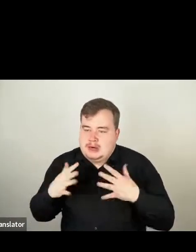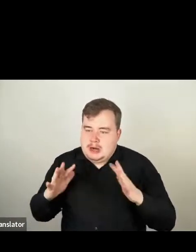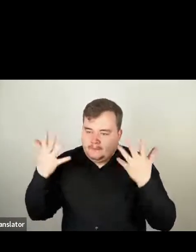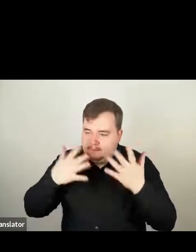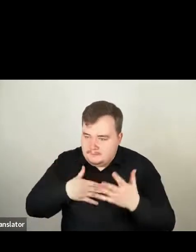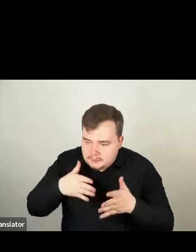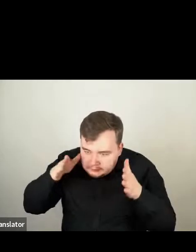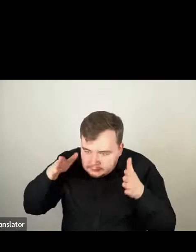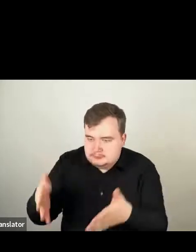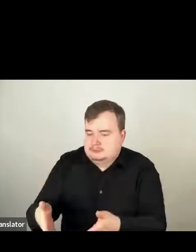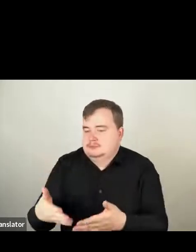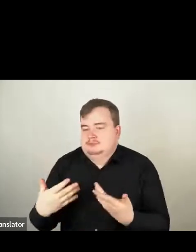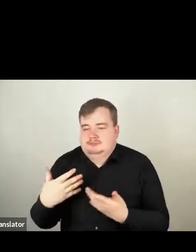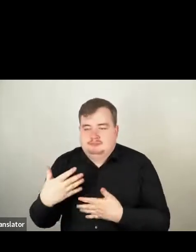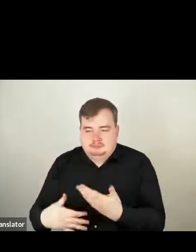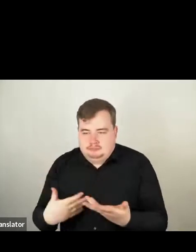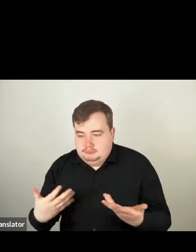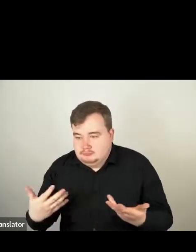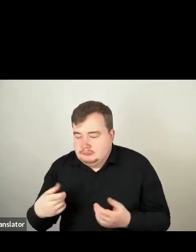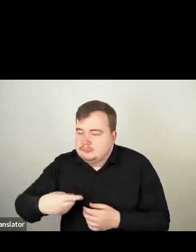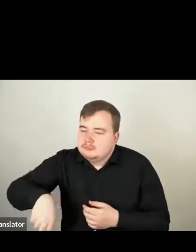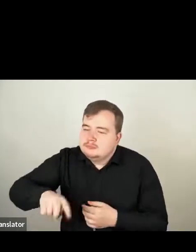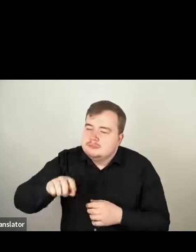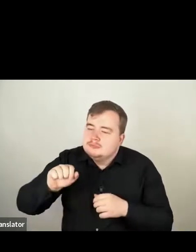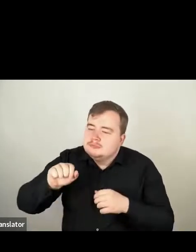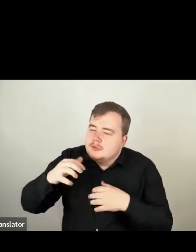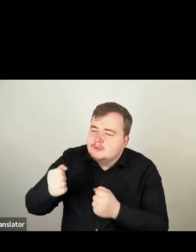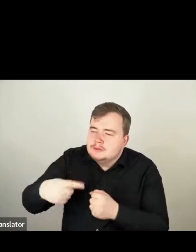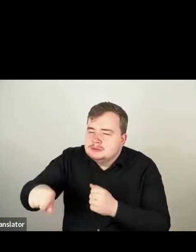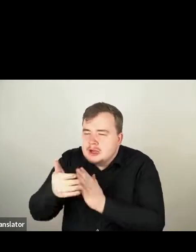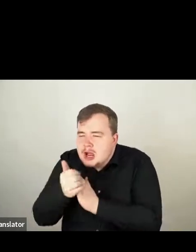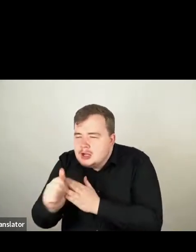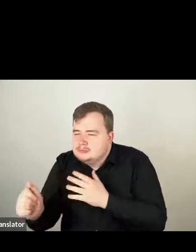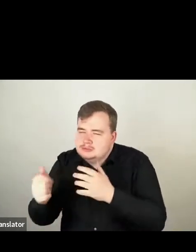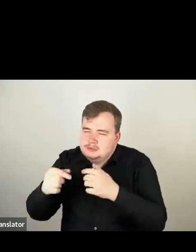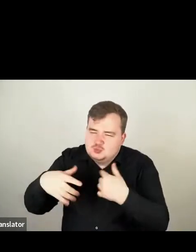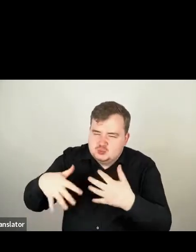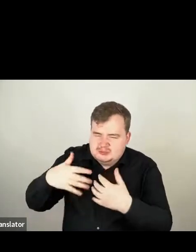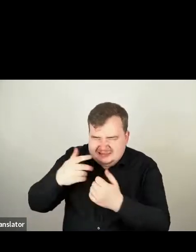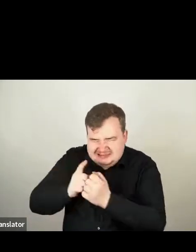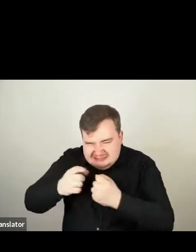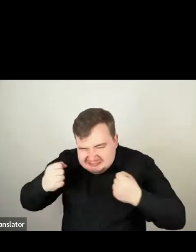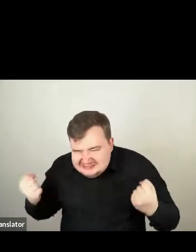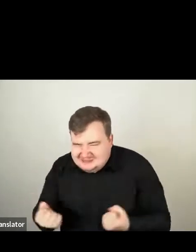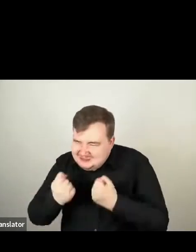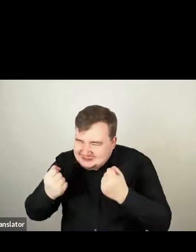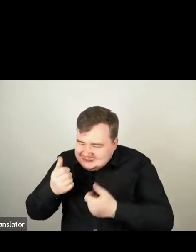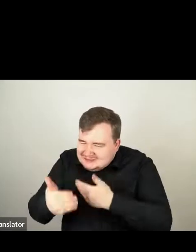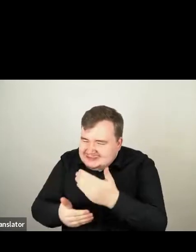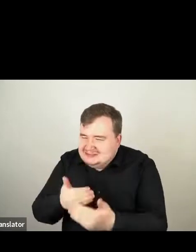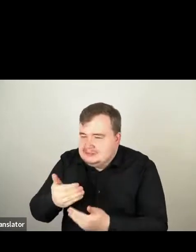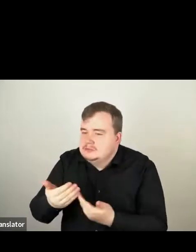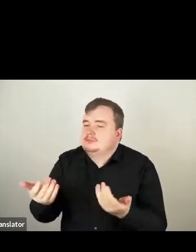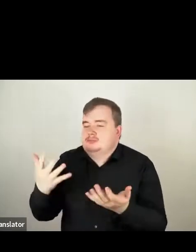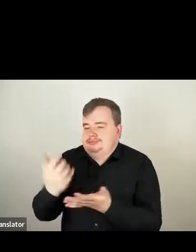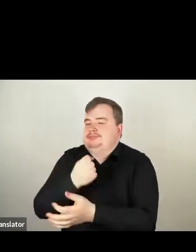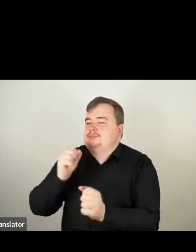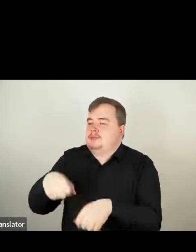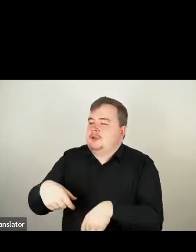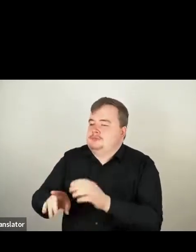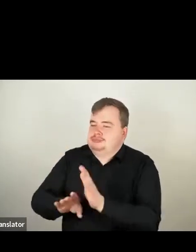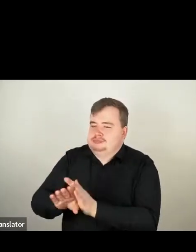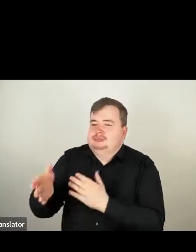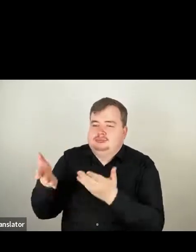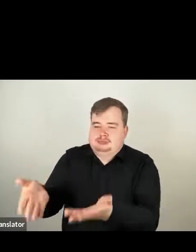international expert who worked hard to put together this guide. And in the OSCEPA, we value our